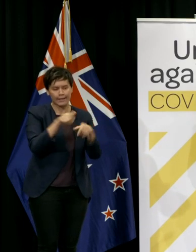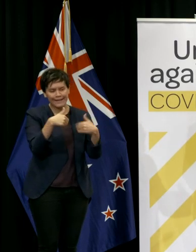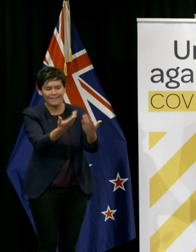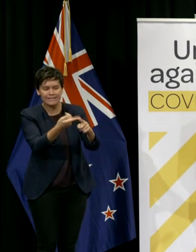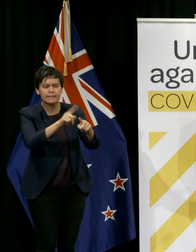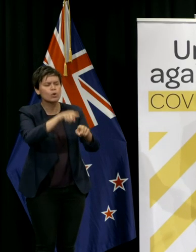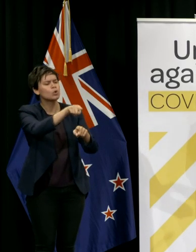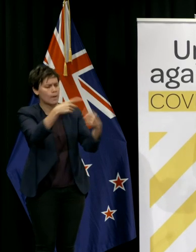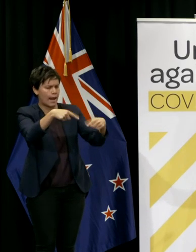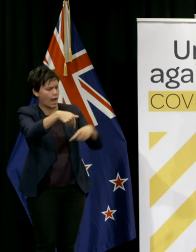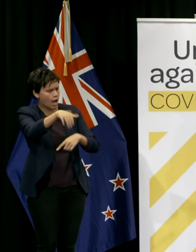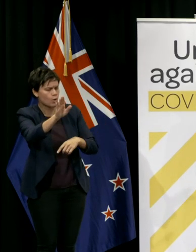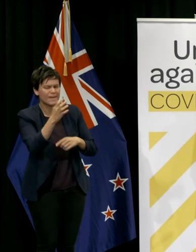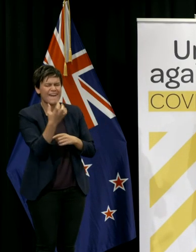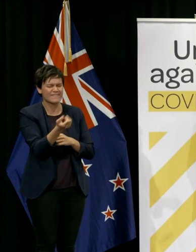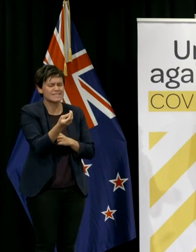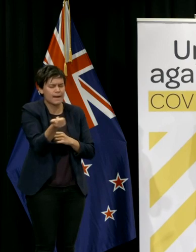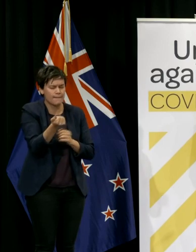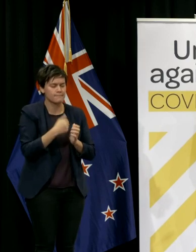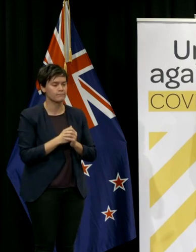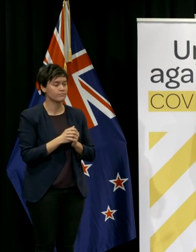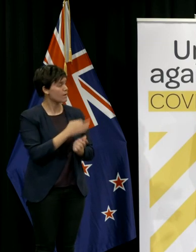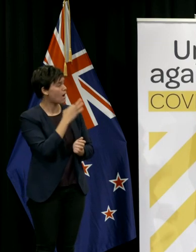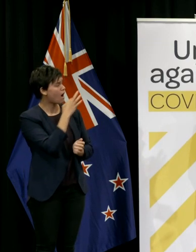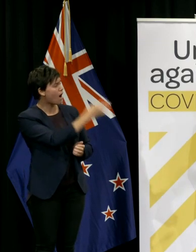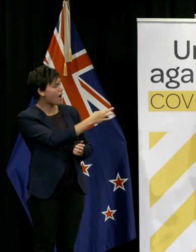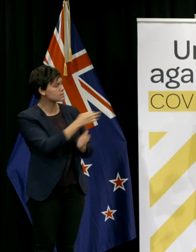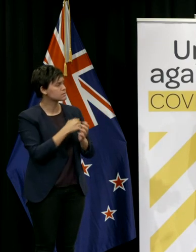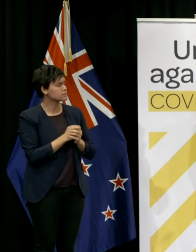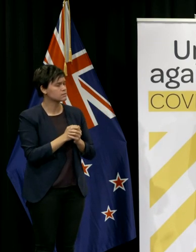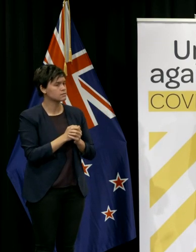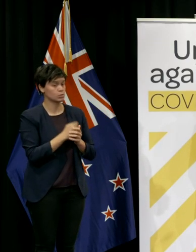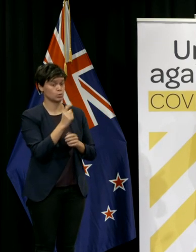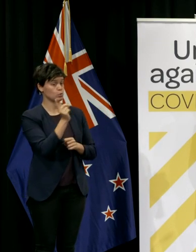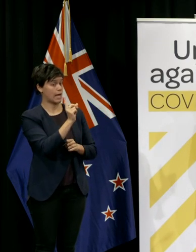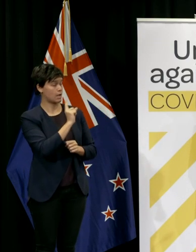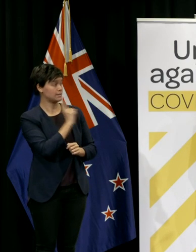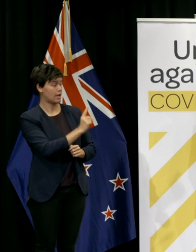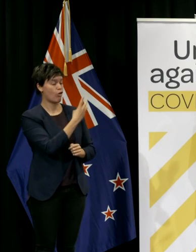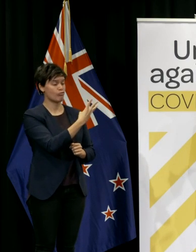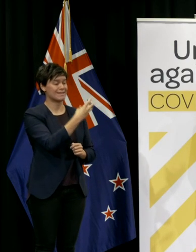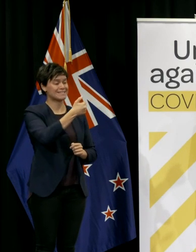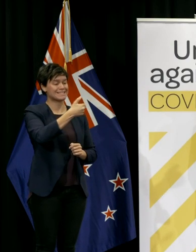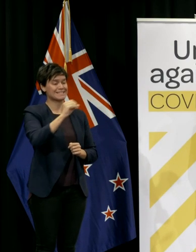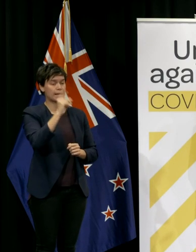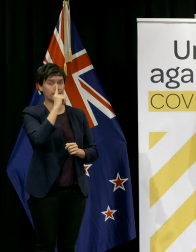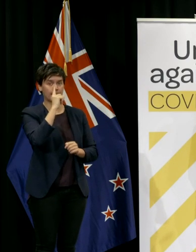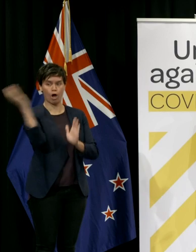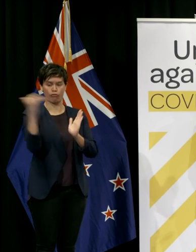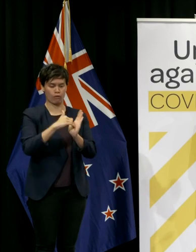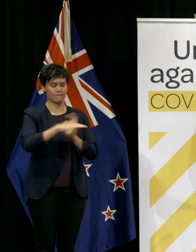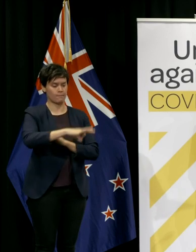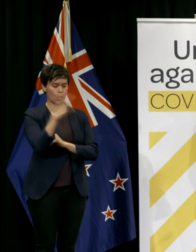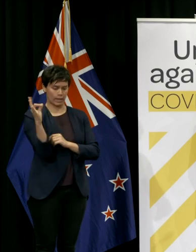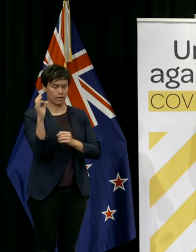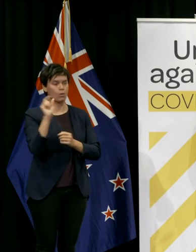doing any clarify spot? with, is it 360 who've come into Auckland Airport, 8 were quarantined because they had